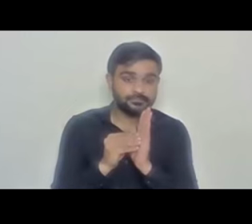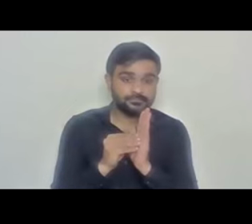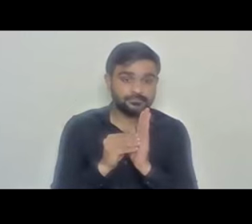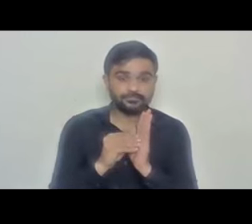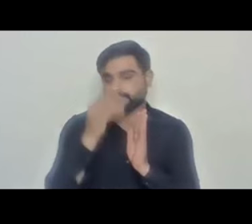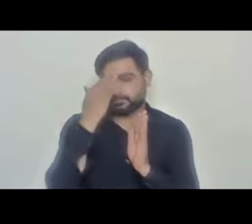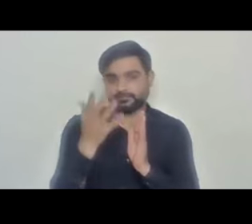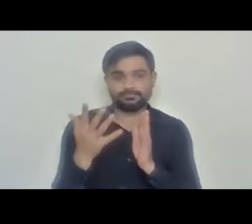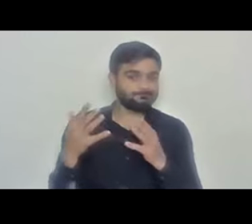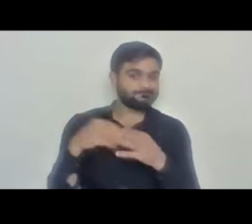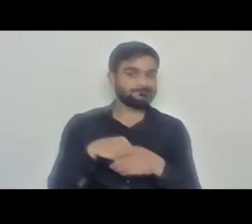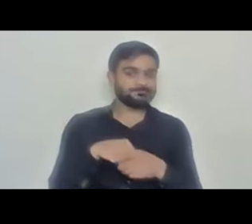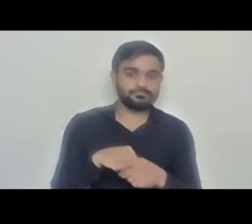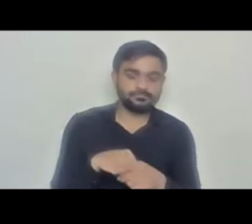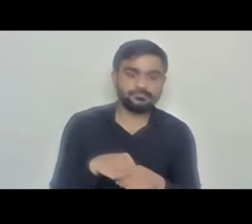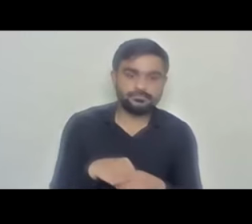include